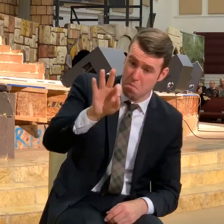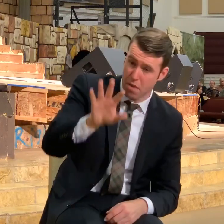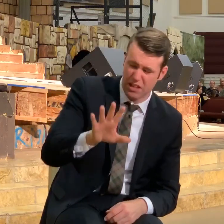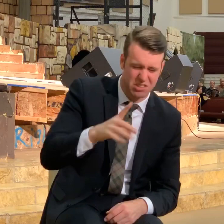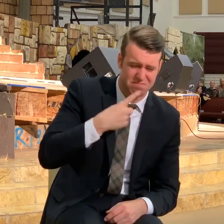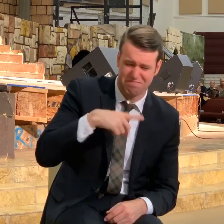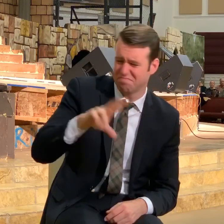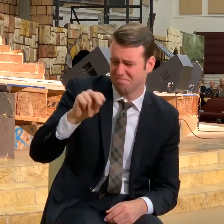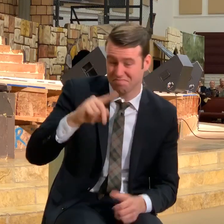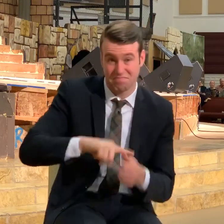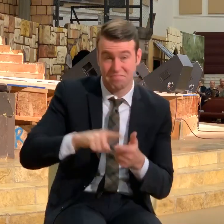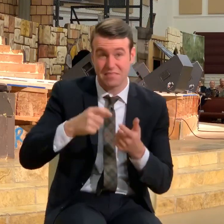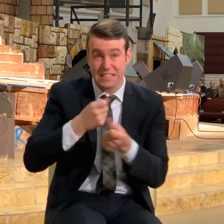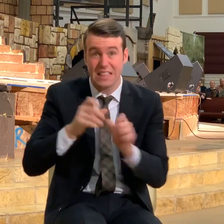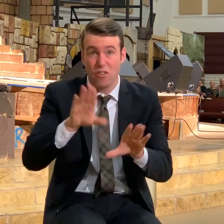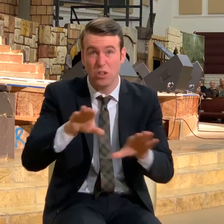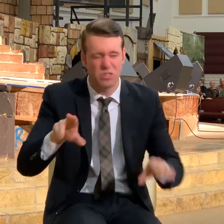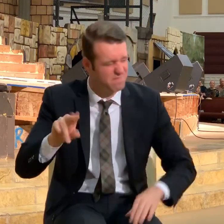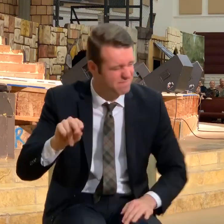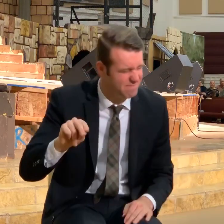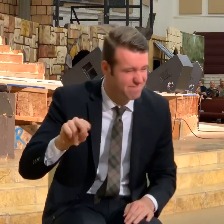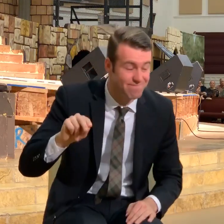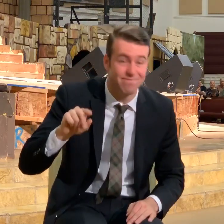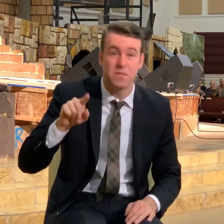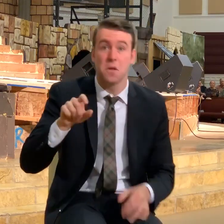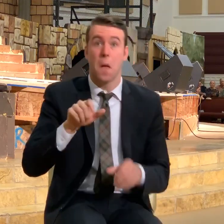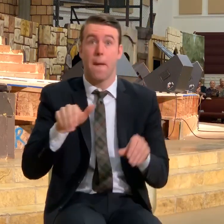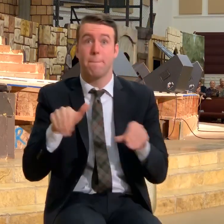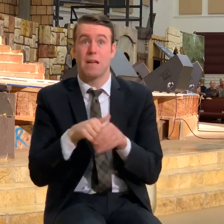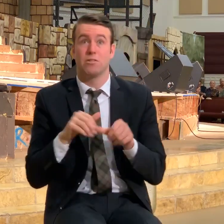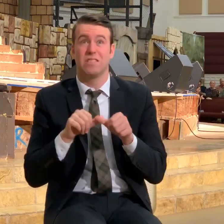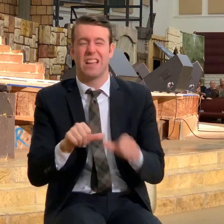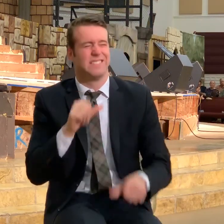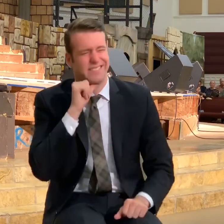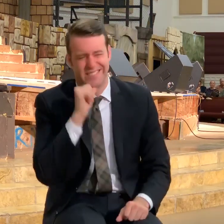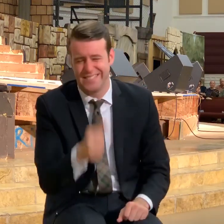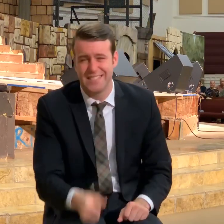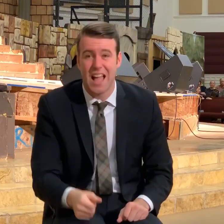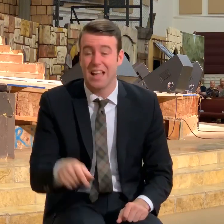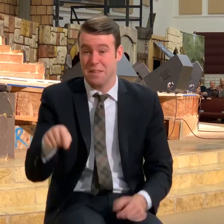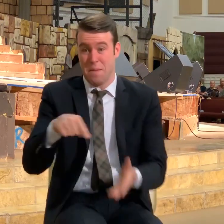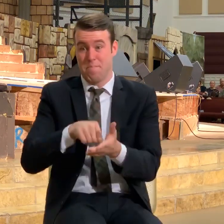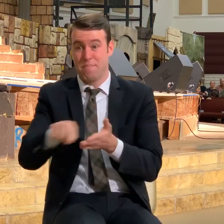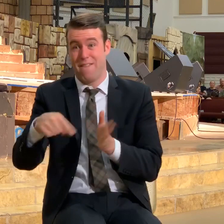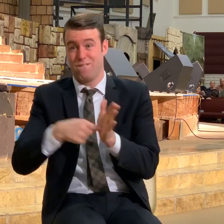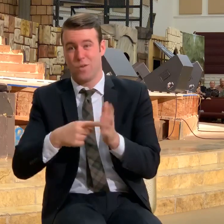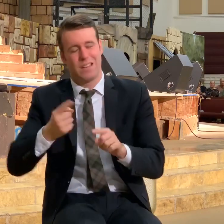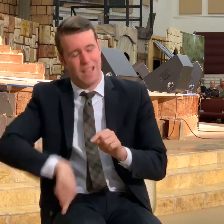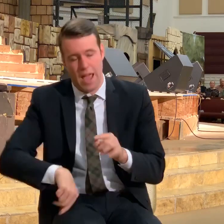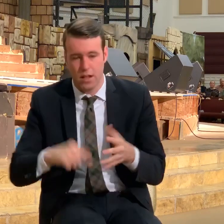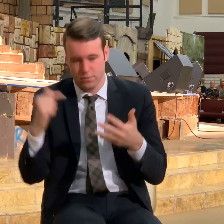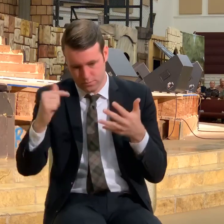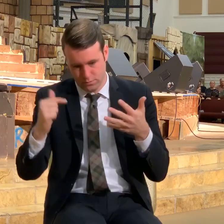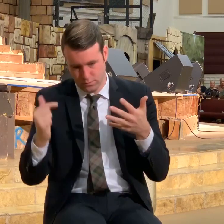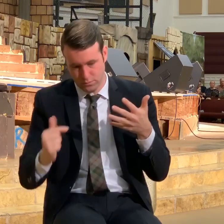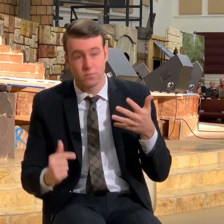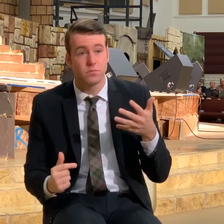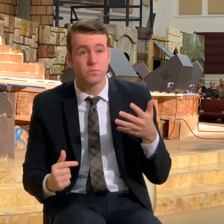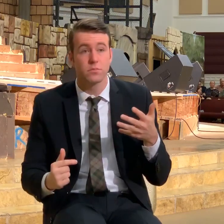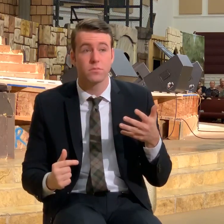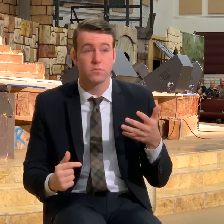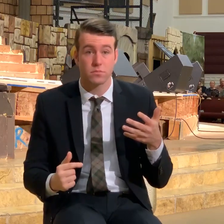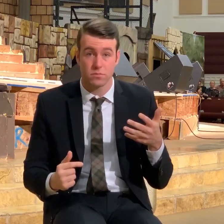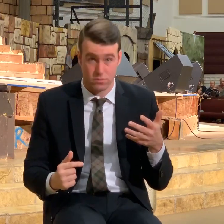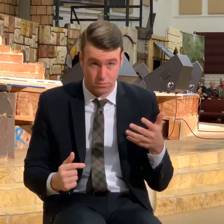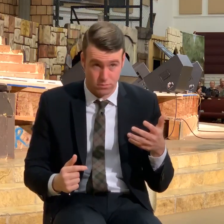You're never going to make it. You're never going to save your children. You're never going to make this marriage last. You're never going to be able to pay for this year. And the list goes on and on. Do you know how many people